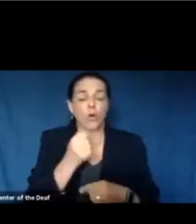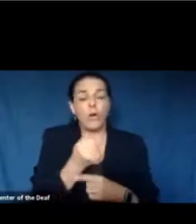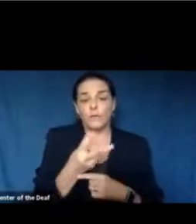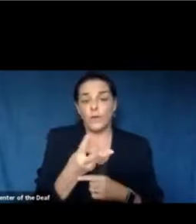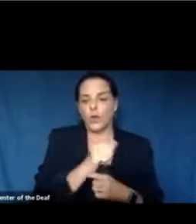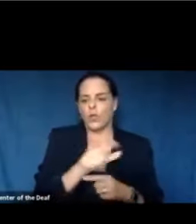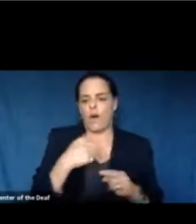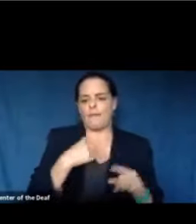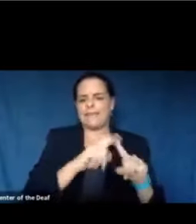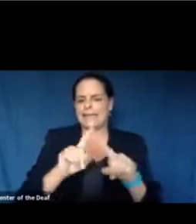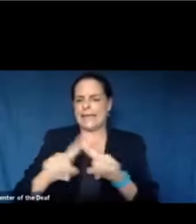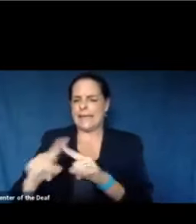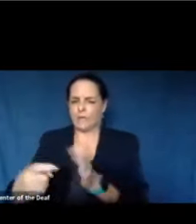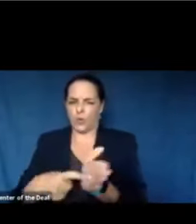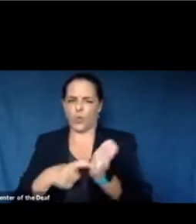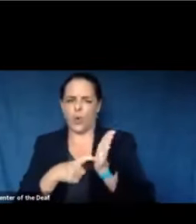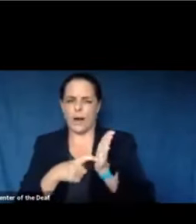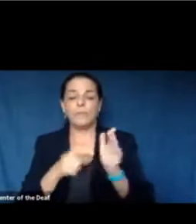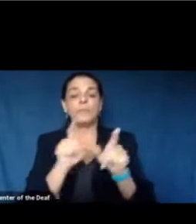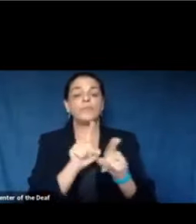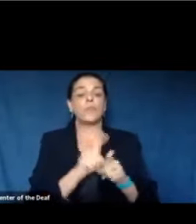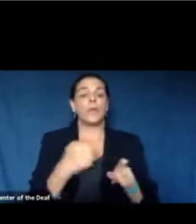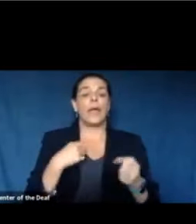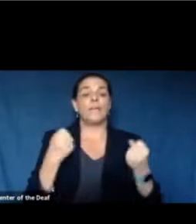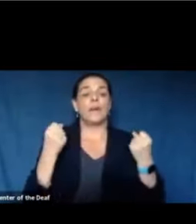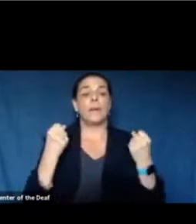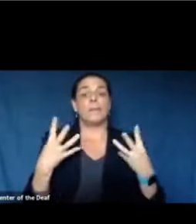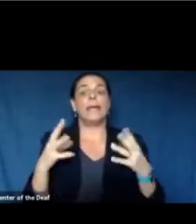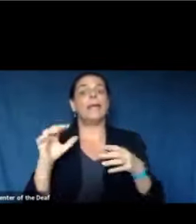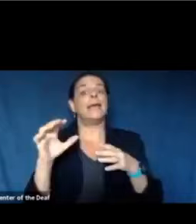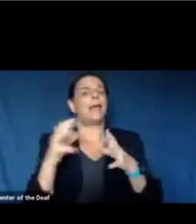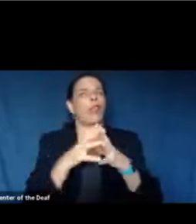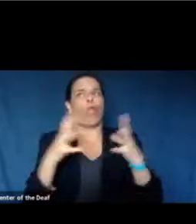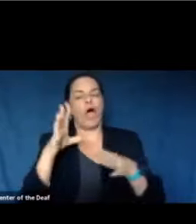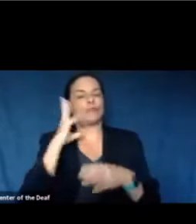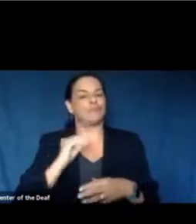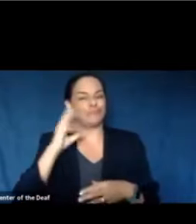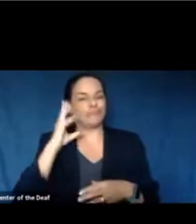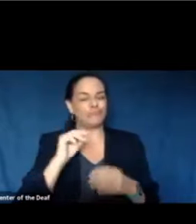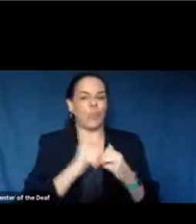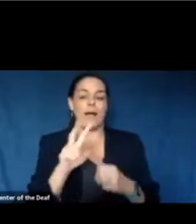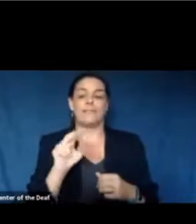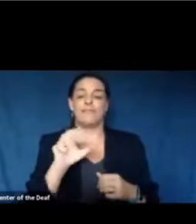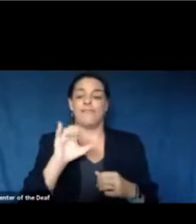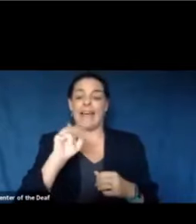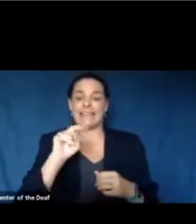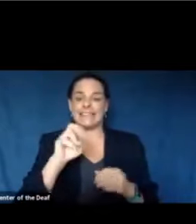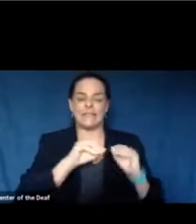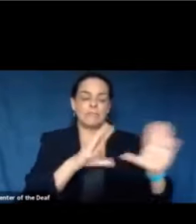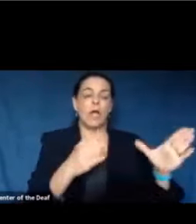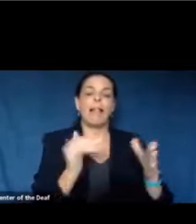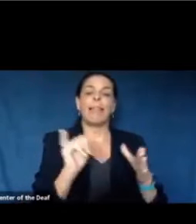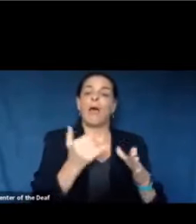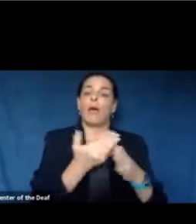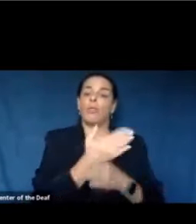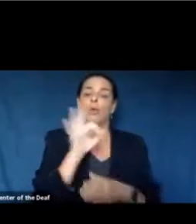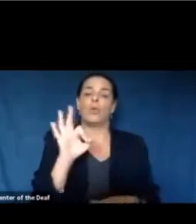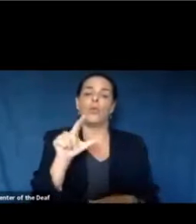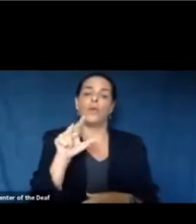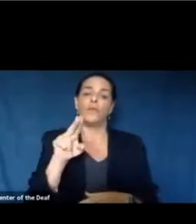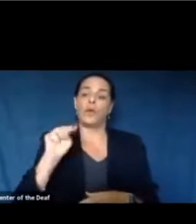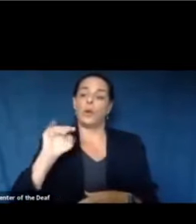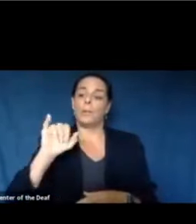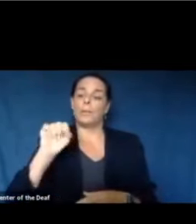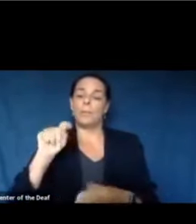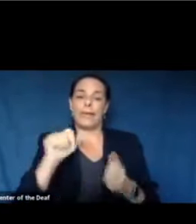different requirements. We've also got a lot of practice doing this kind of thing and getting a lot of vaccine out through our flu mist that we do with